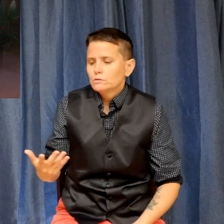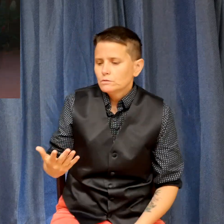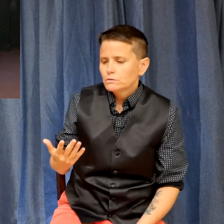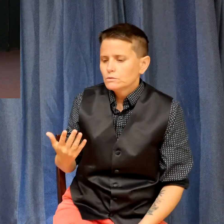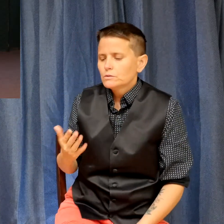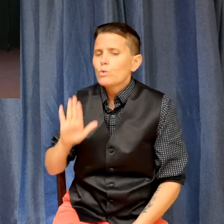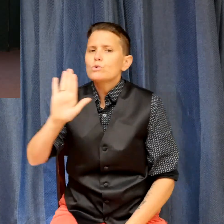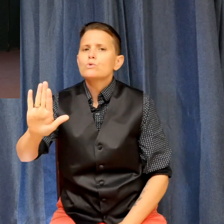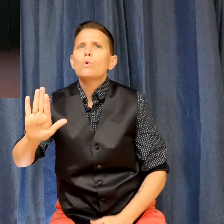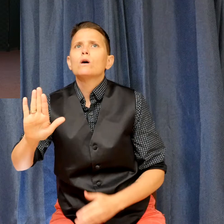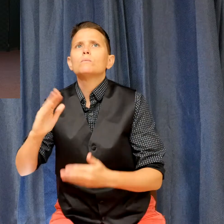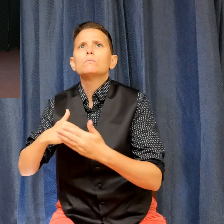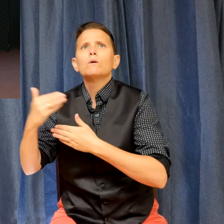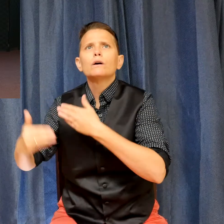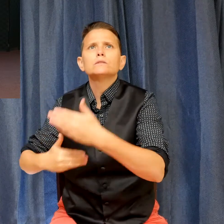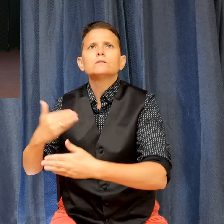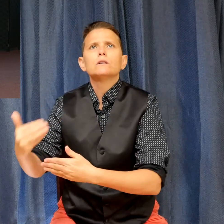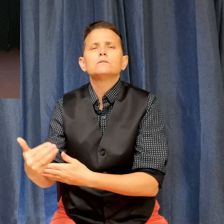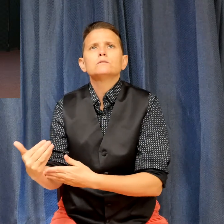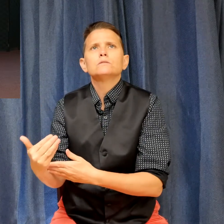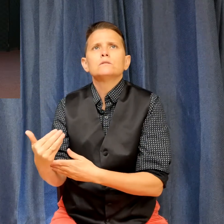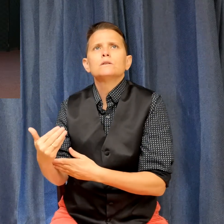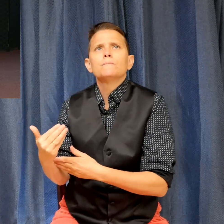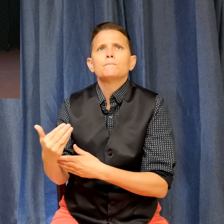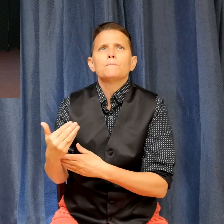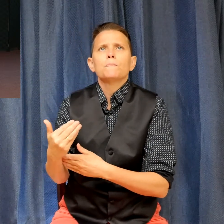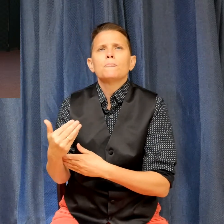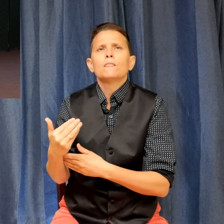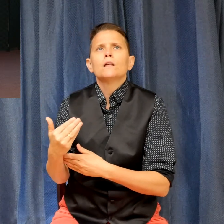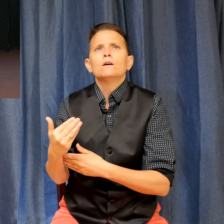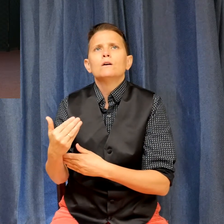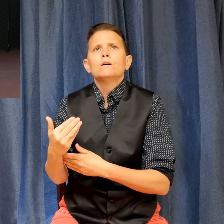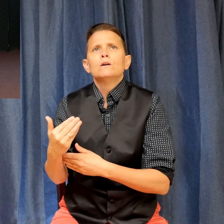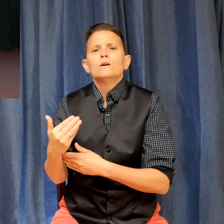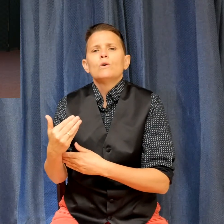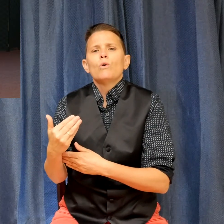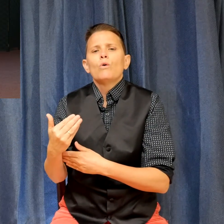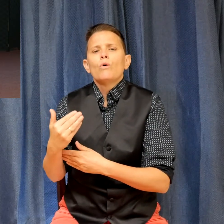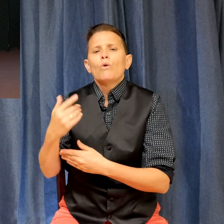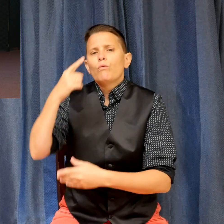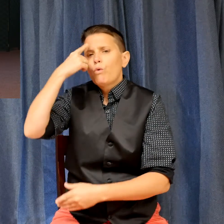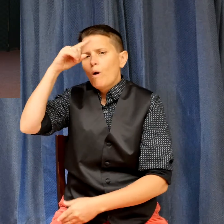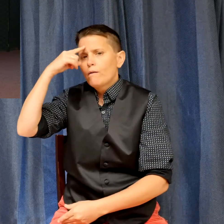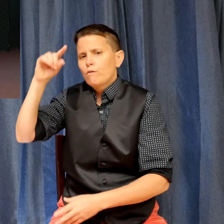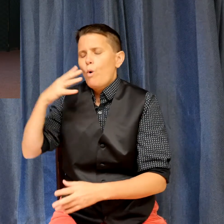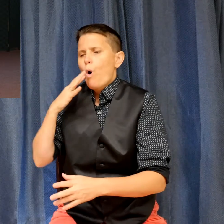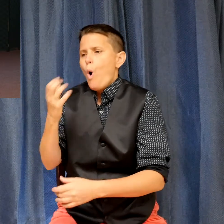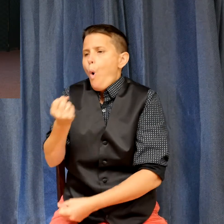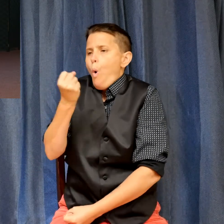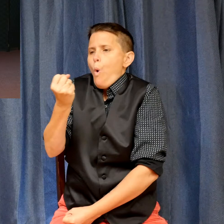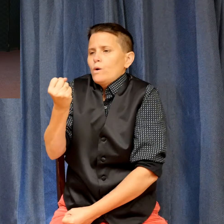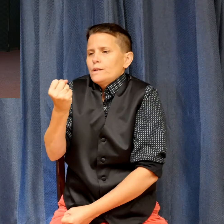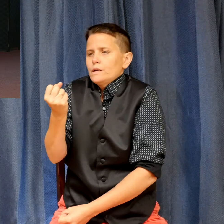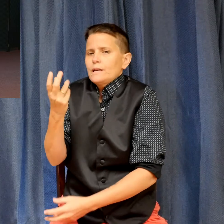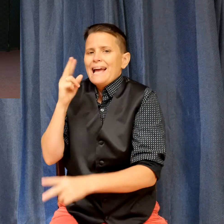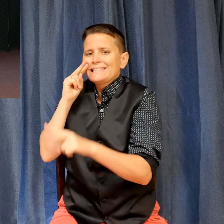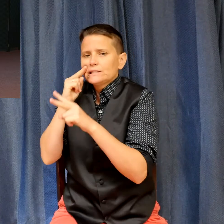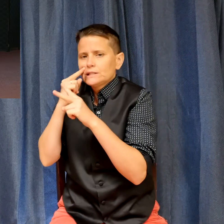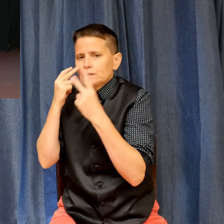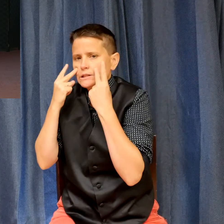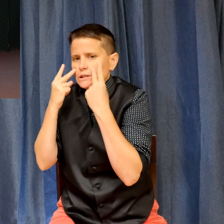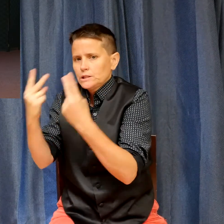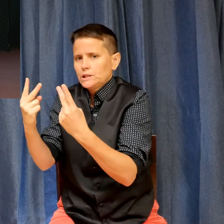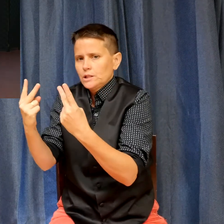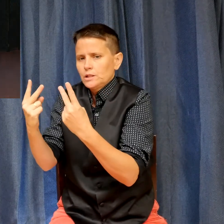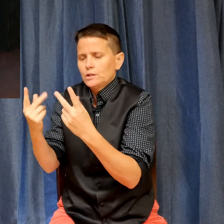process for holding a vision for others when you see their truth that they're not yet able to see? My